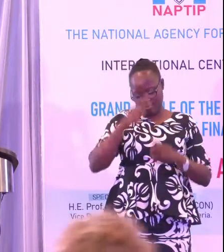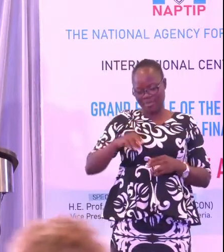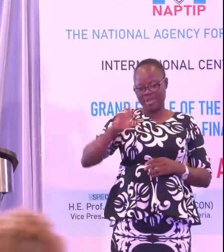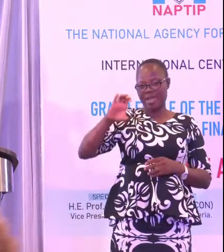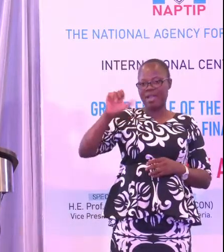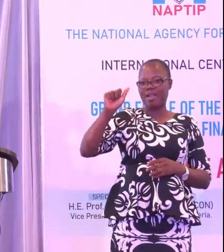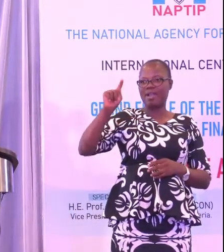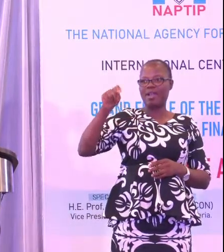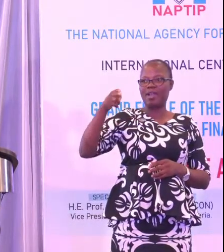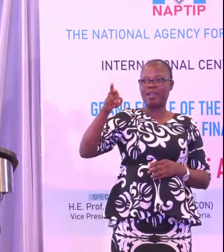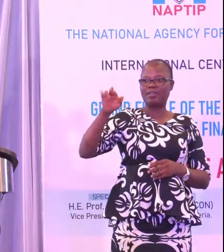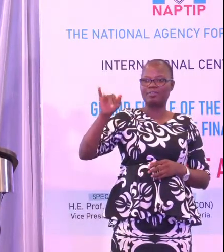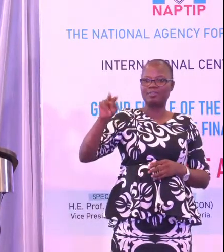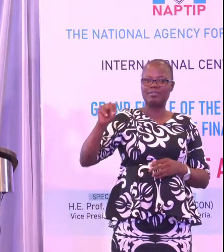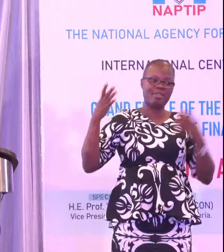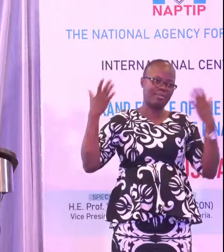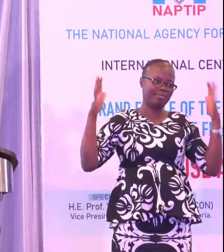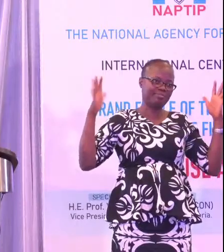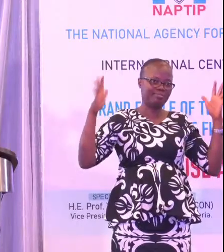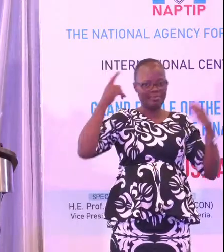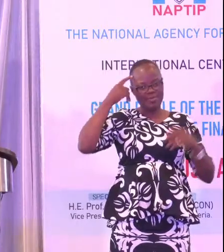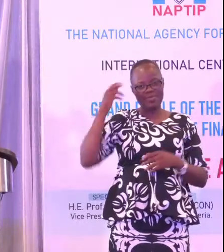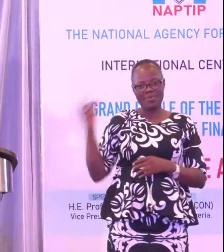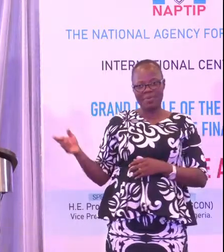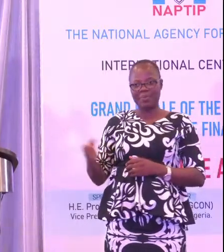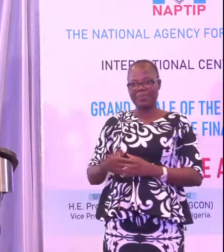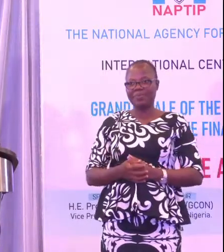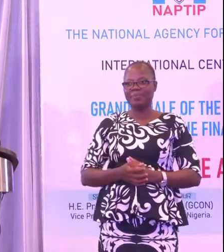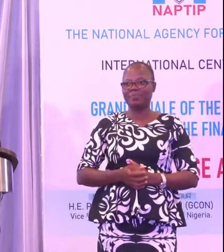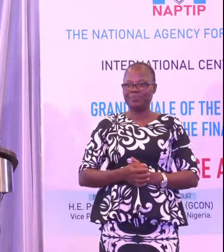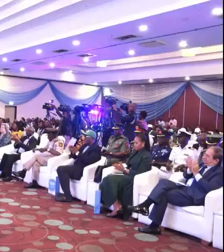Wendy Lyon. Please put your hands together for her.